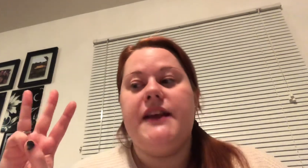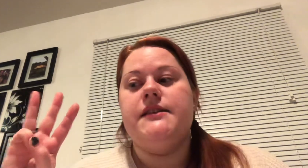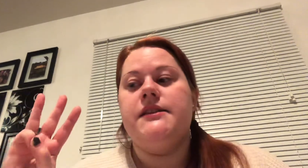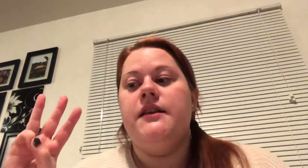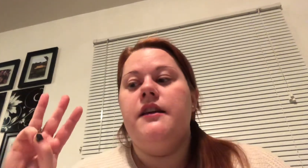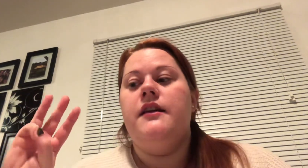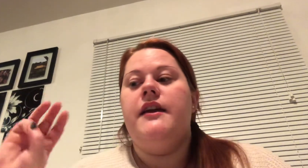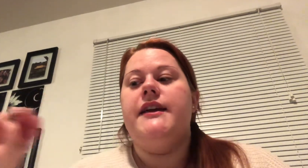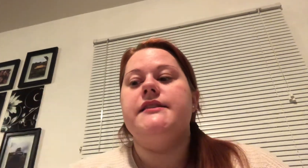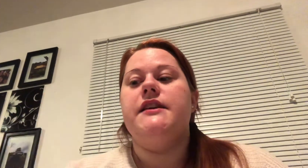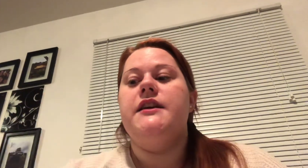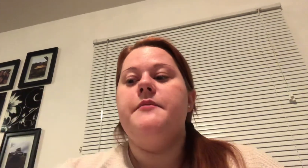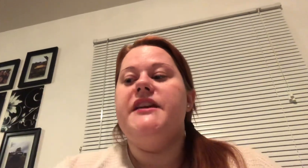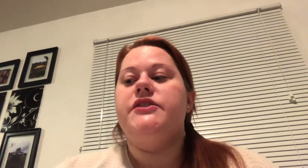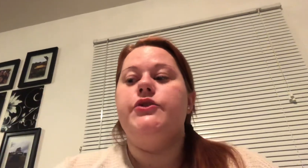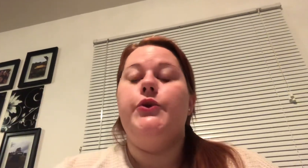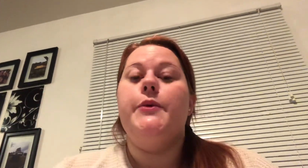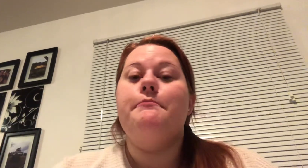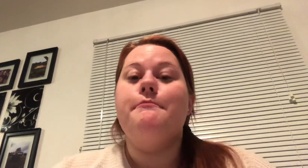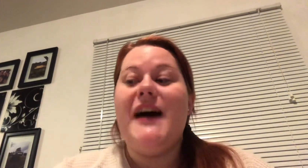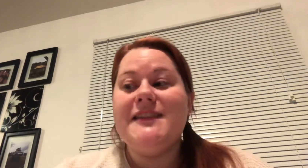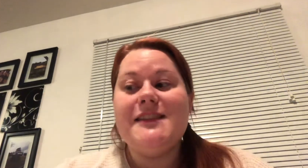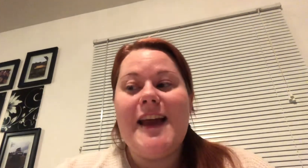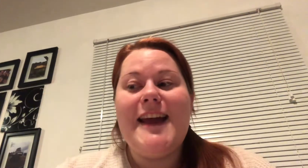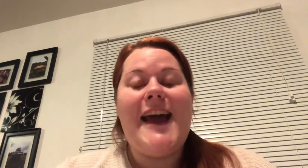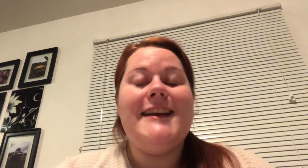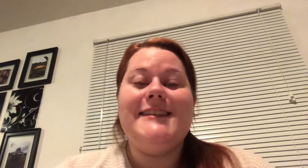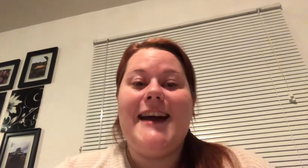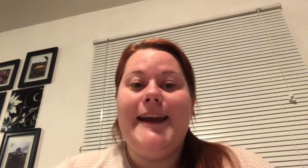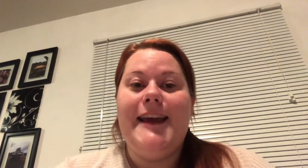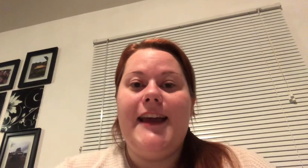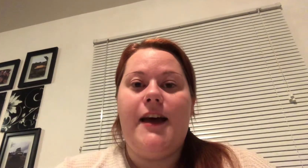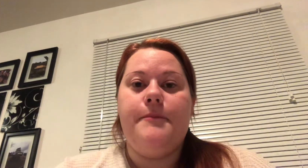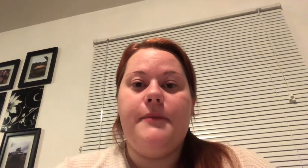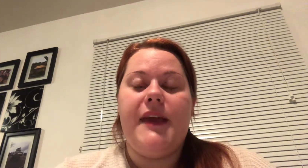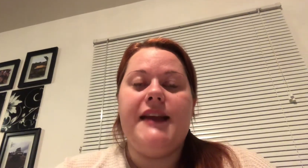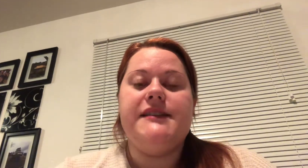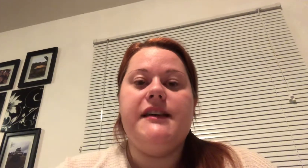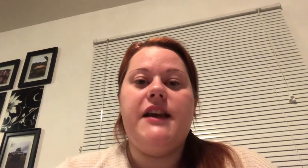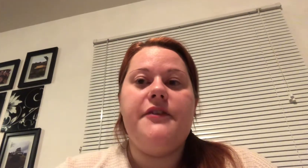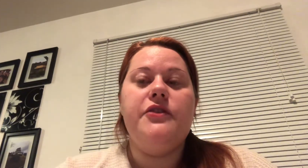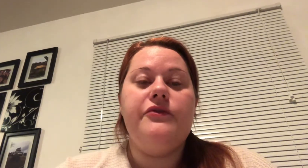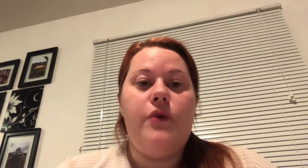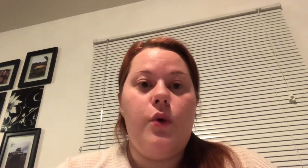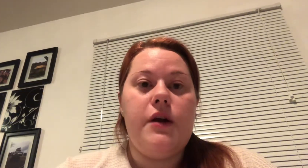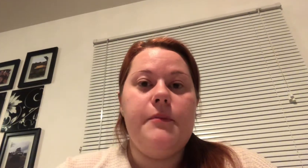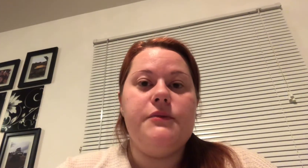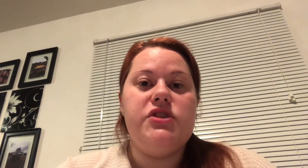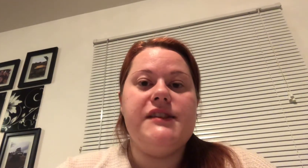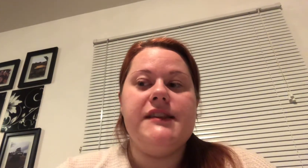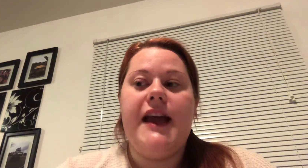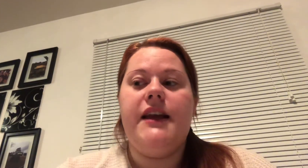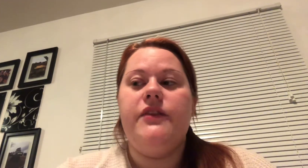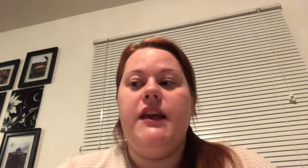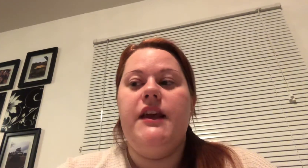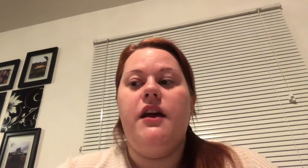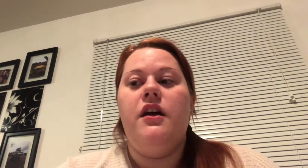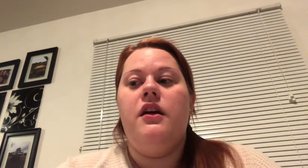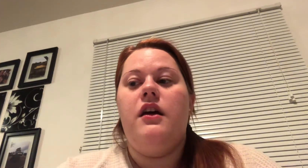assignment is going to be due Monday at 9 a.m. It's another form, just like the